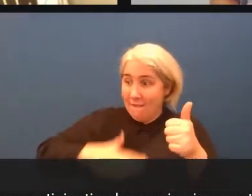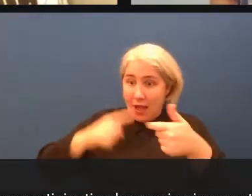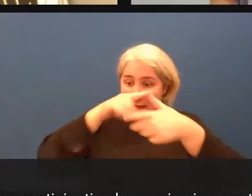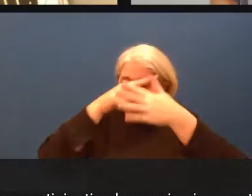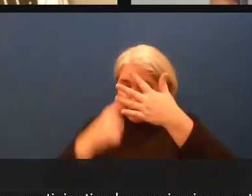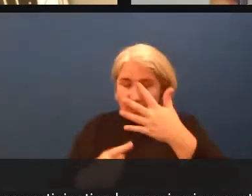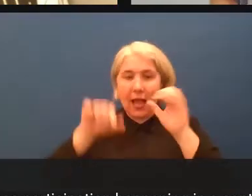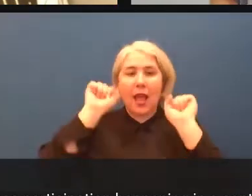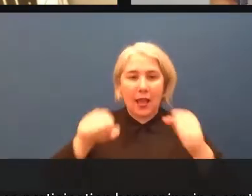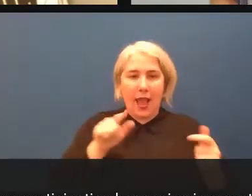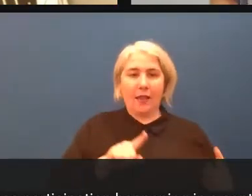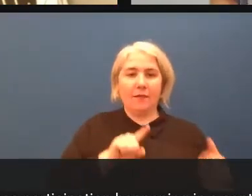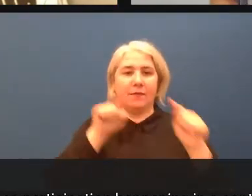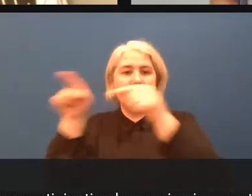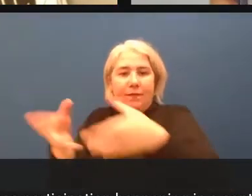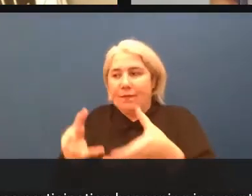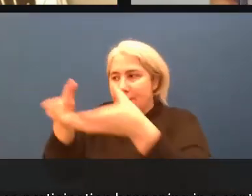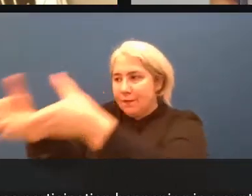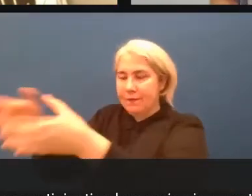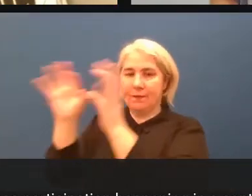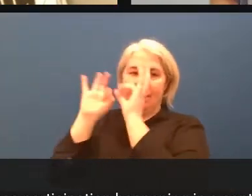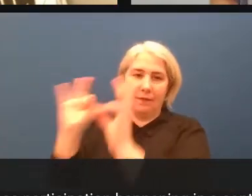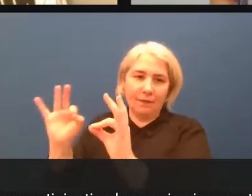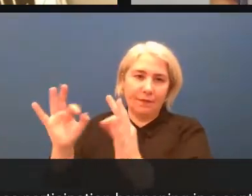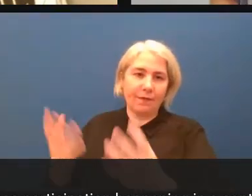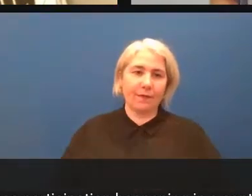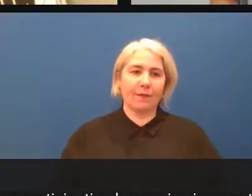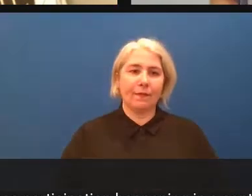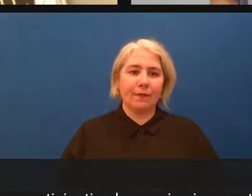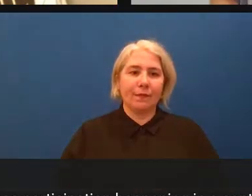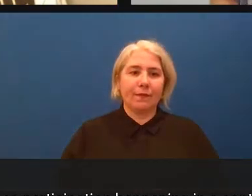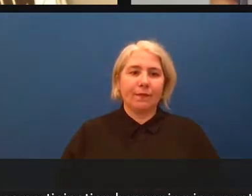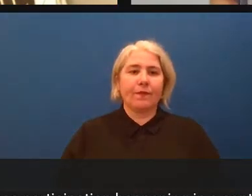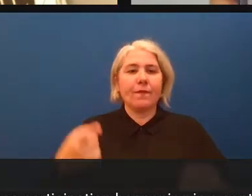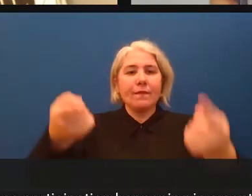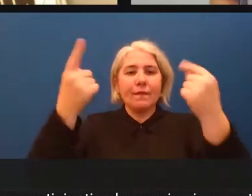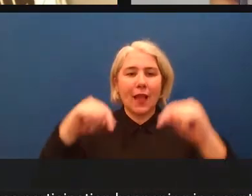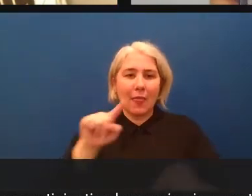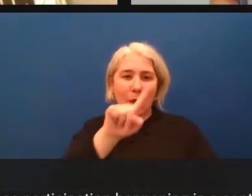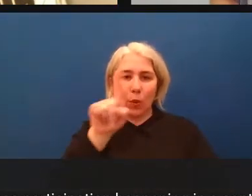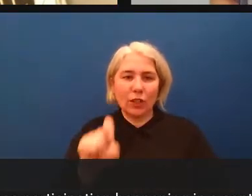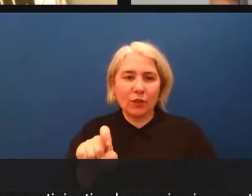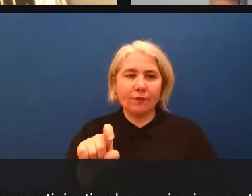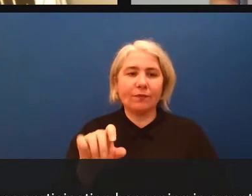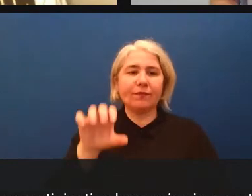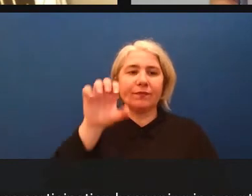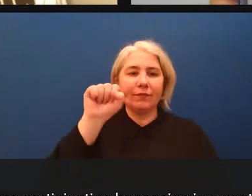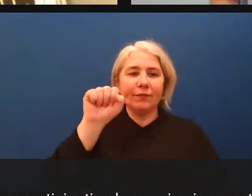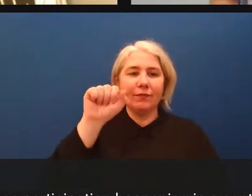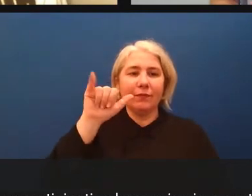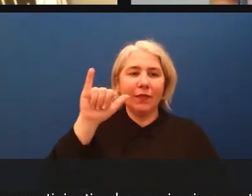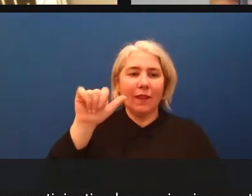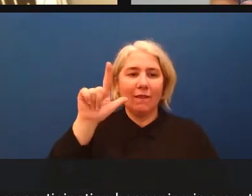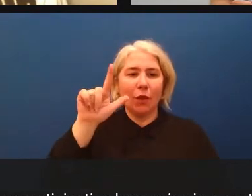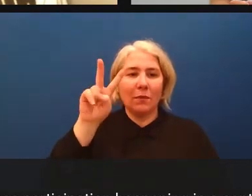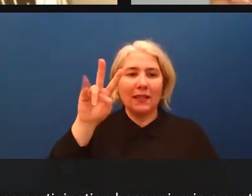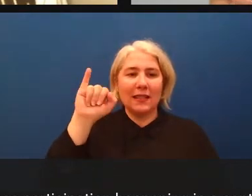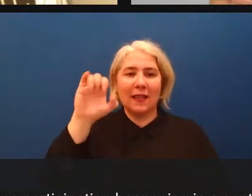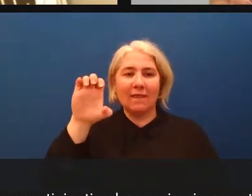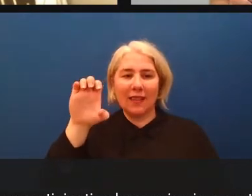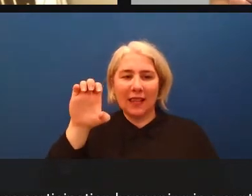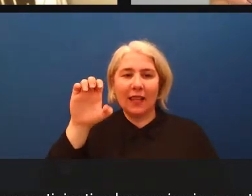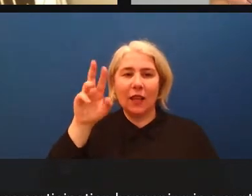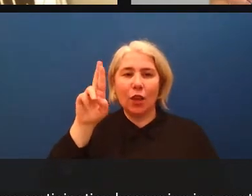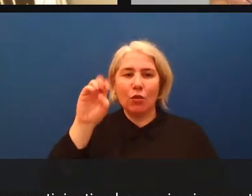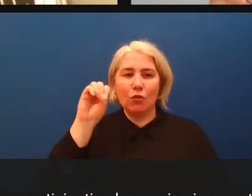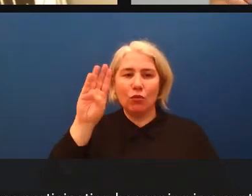Sylvia Robert. How do you foresee participation happening in a context such as Tigray in Ethiopia? And overall,